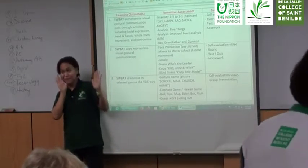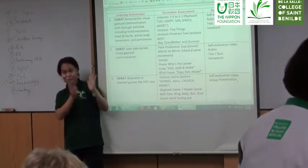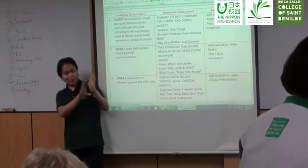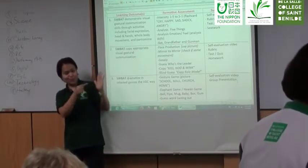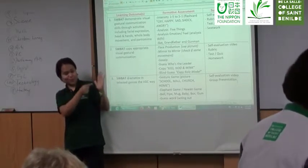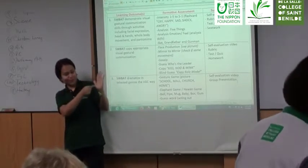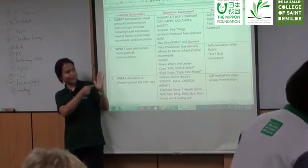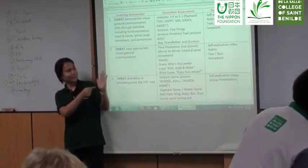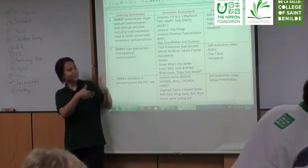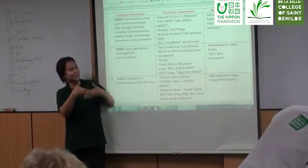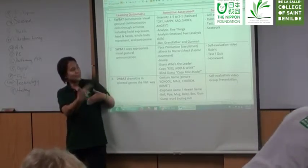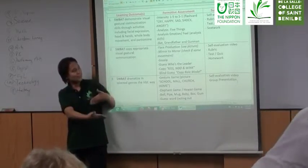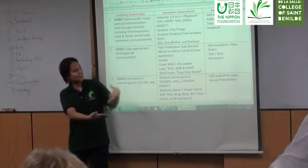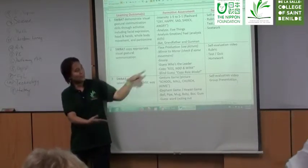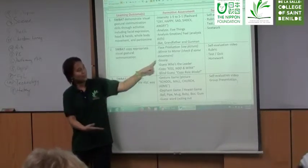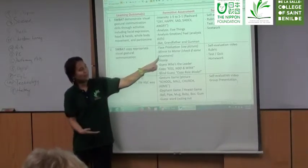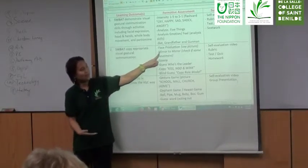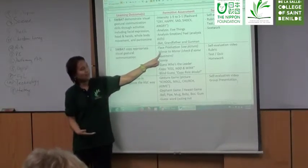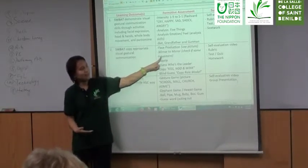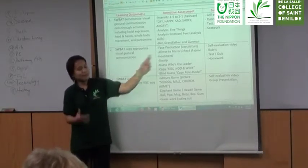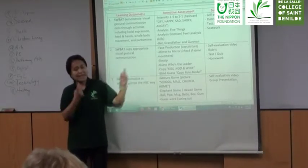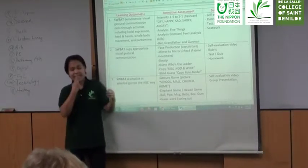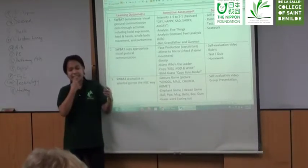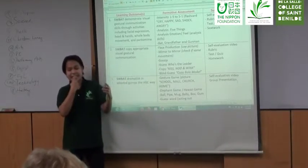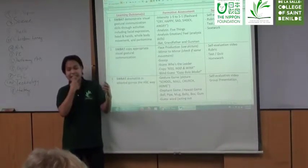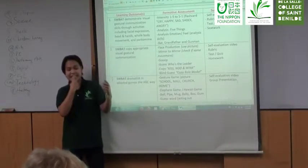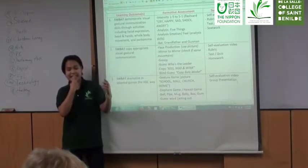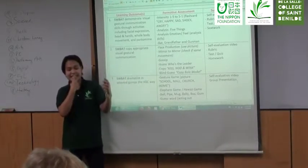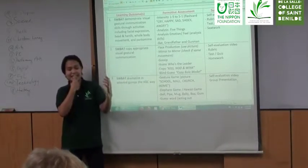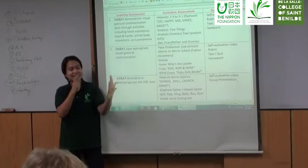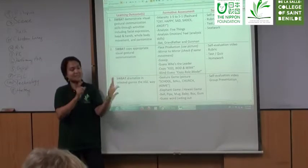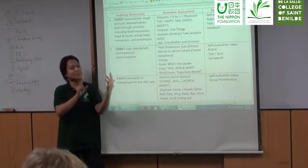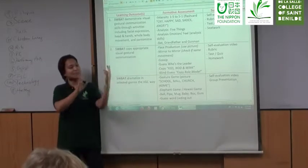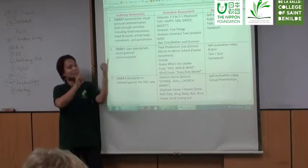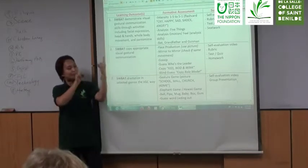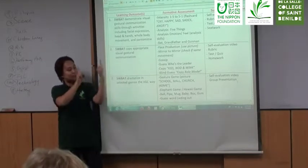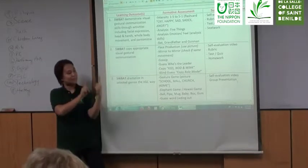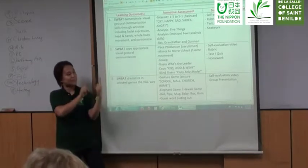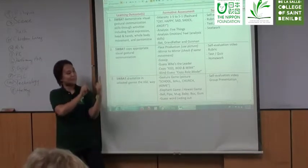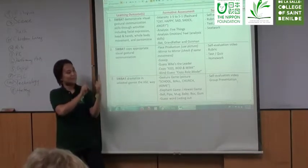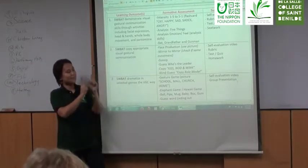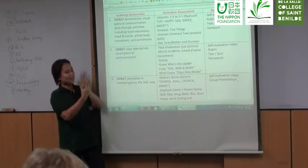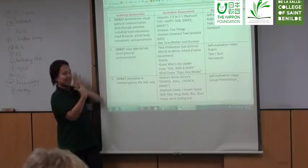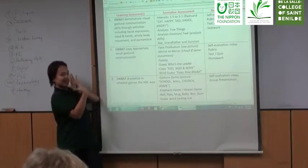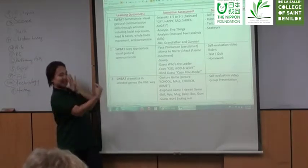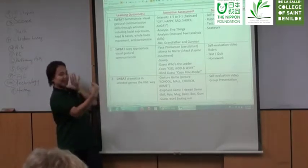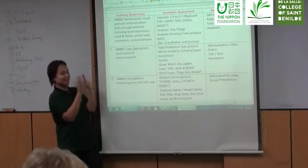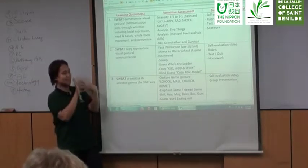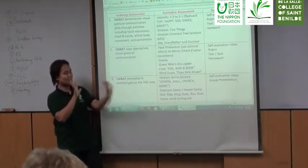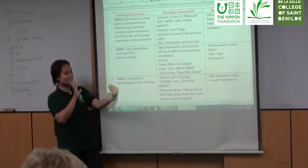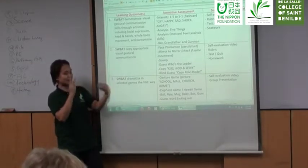So another activity would be copying same face production.